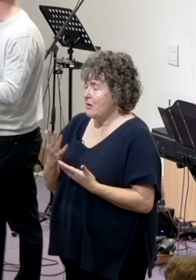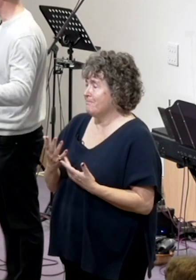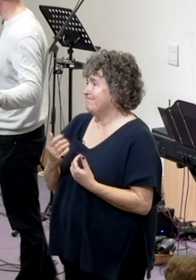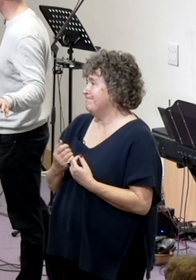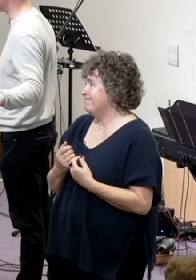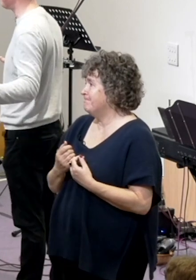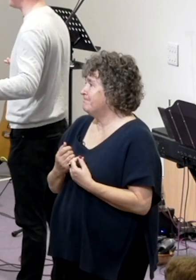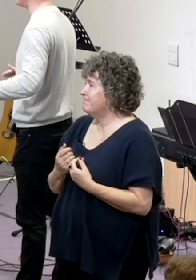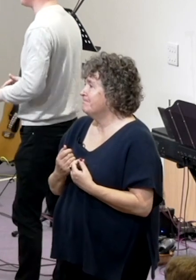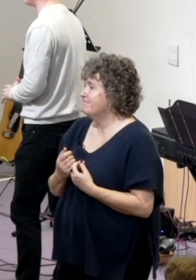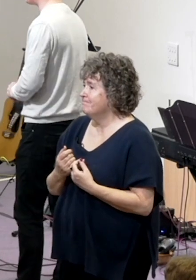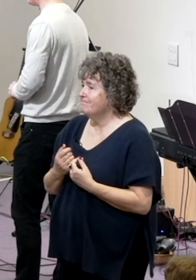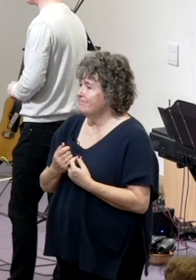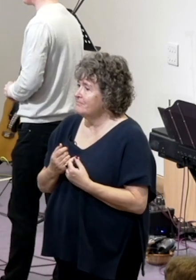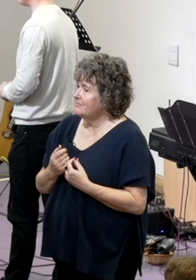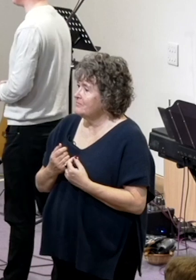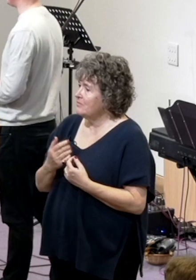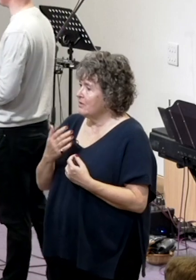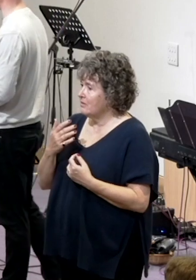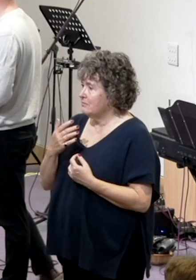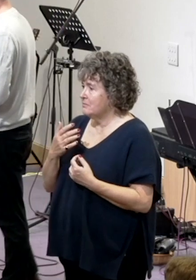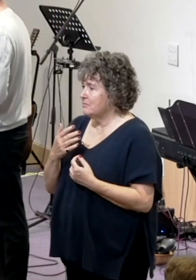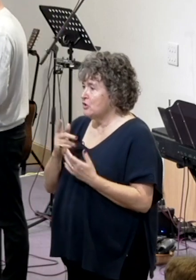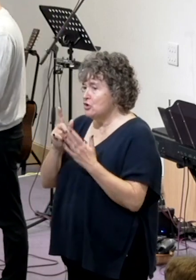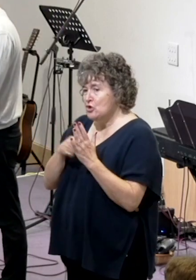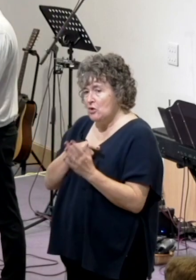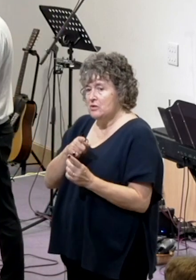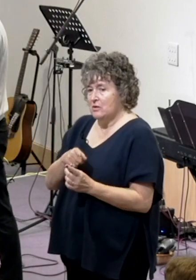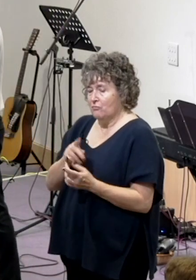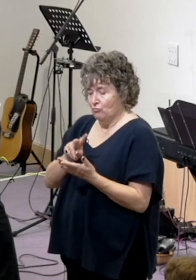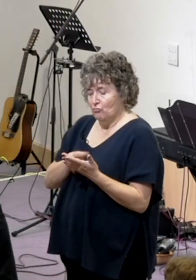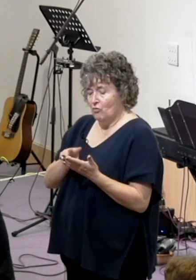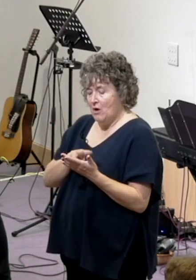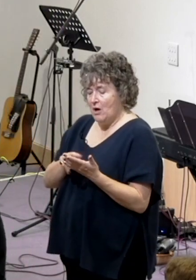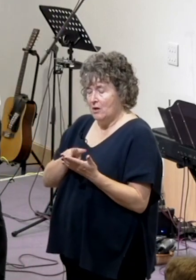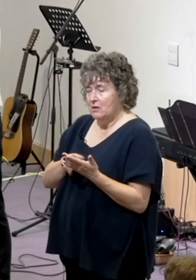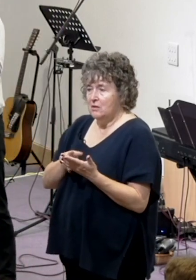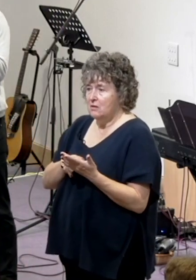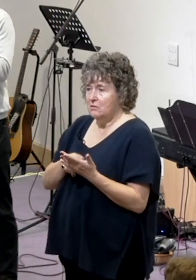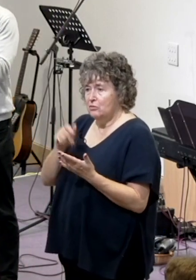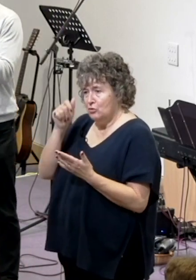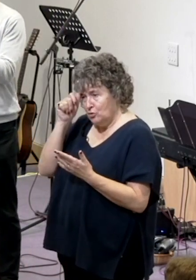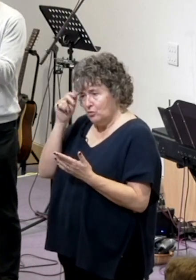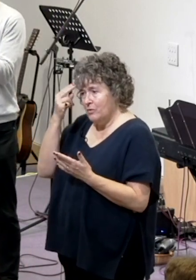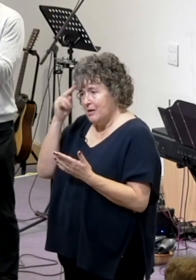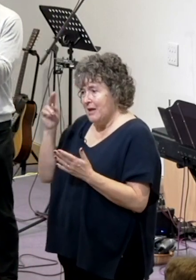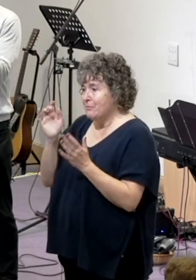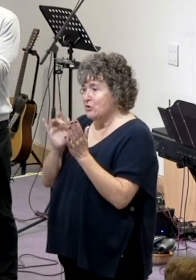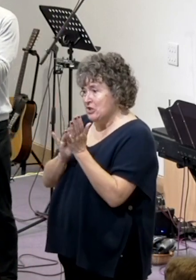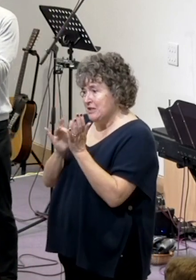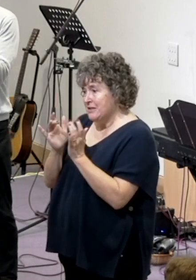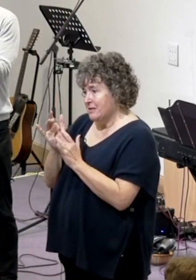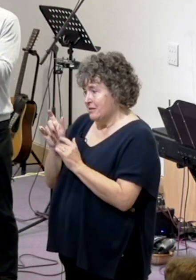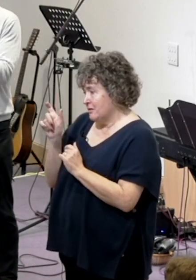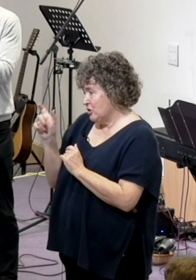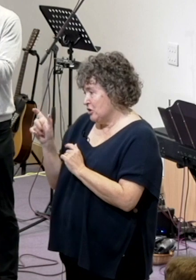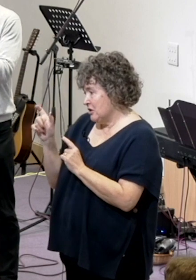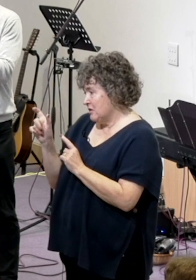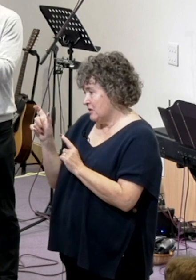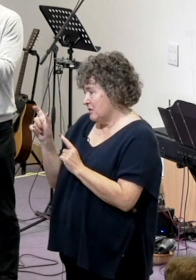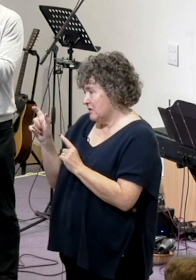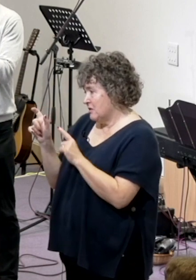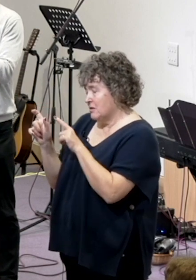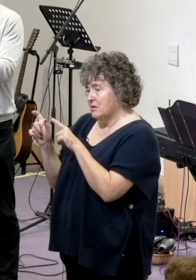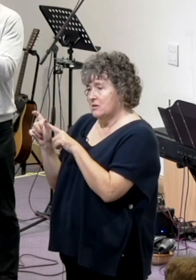we'll miss, but Joseph wouldn't have missed. Because Jesus is the Greek version of a